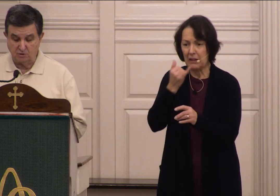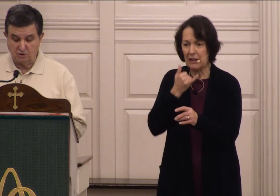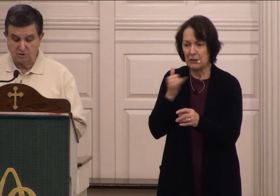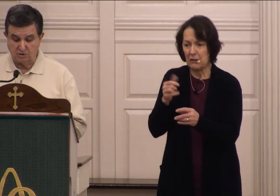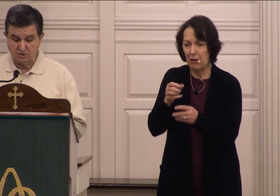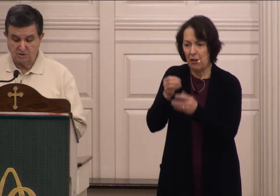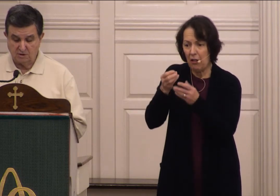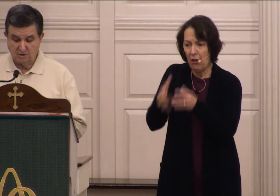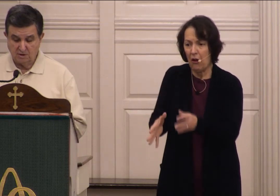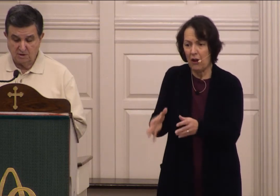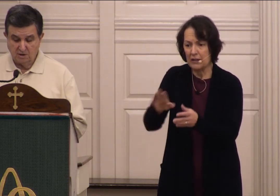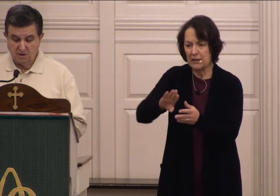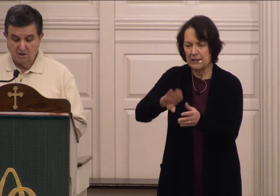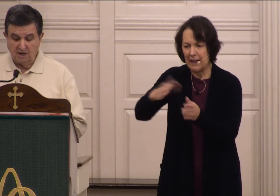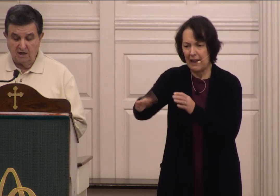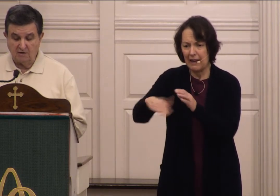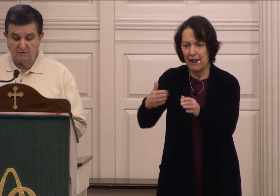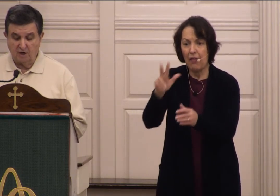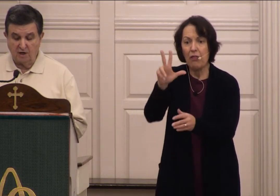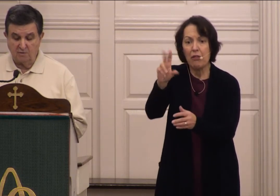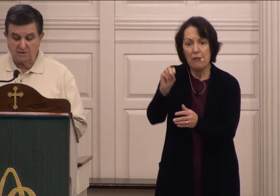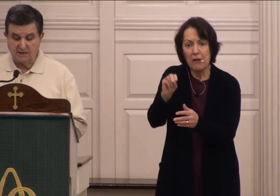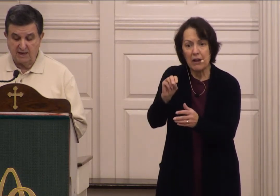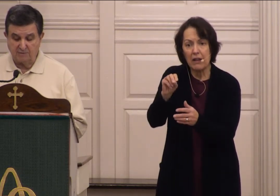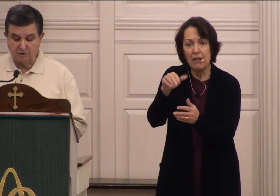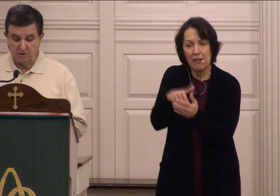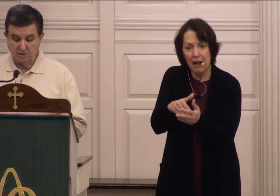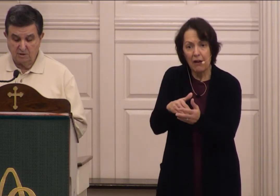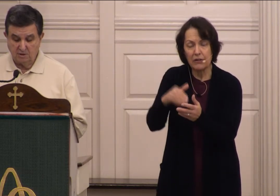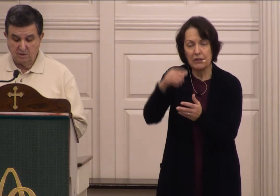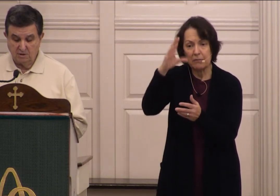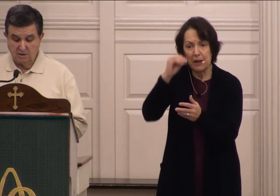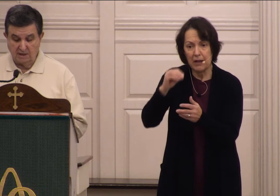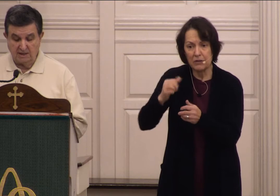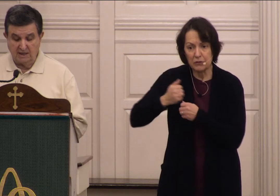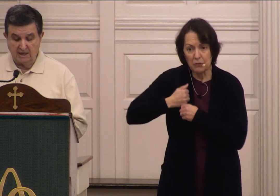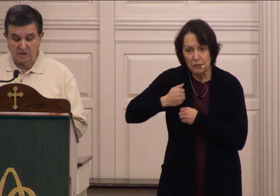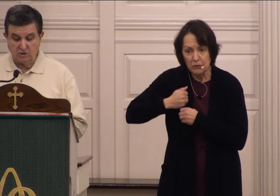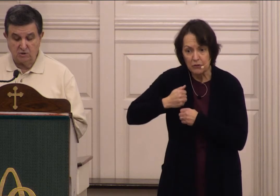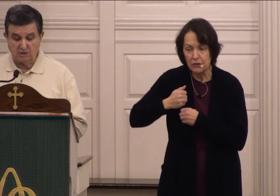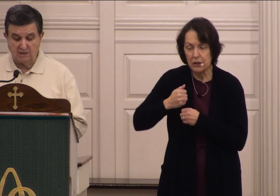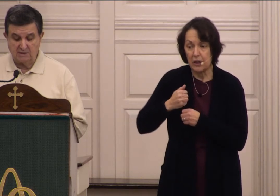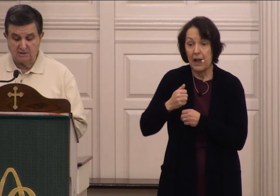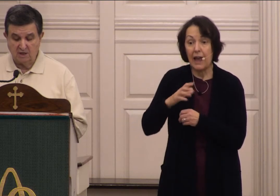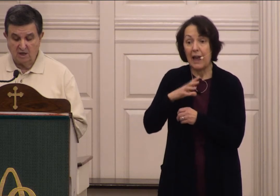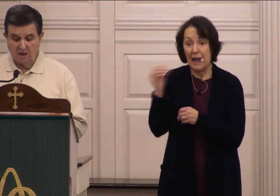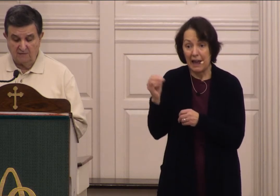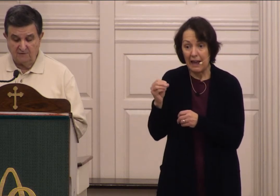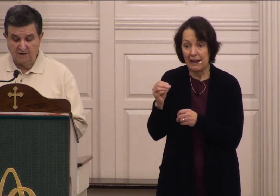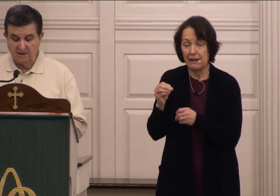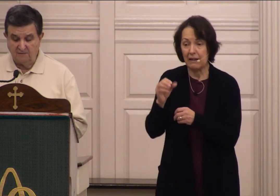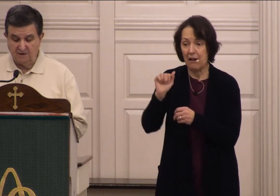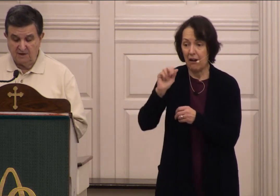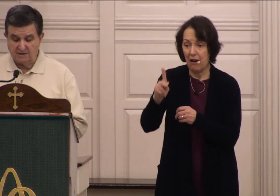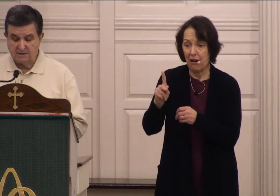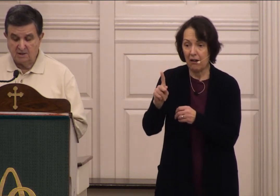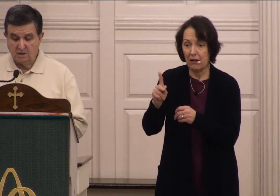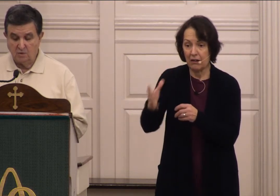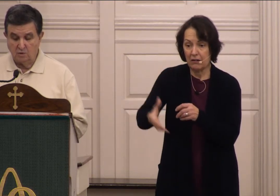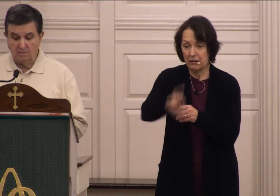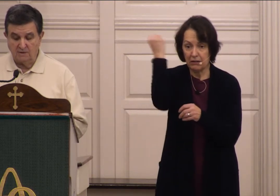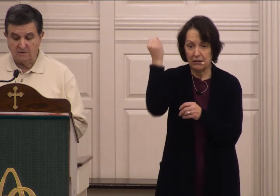soldiers. The Ark of God was captured, and Eli's two sons, Hophni and Phinehas,